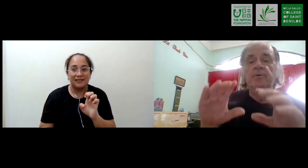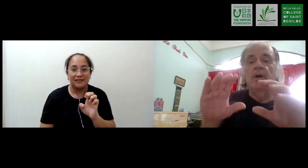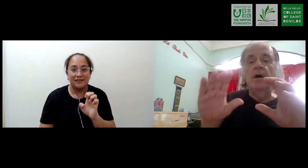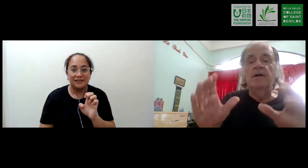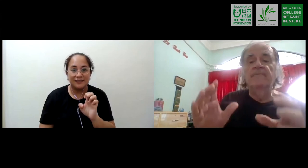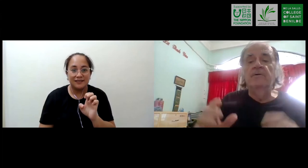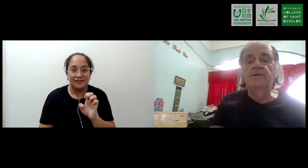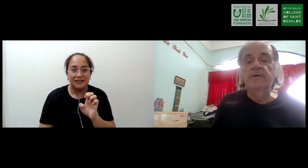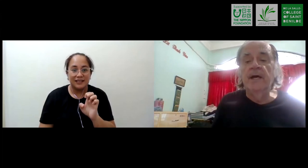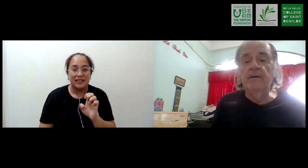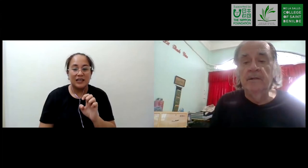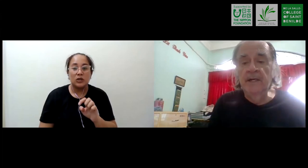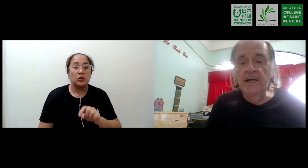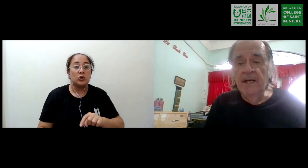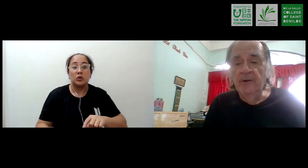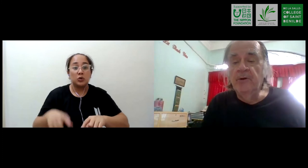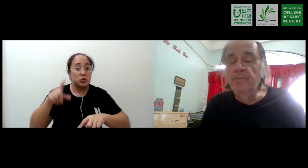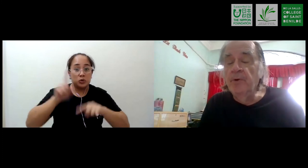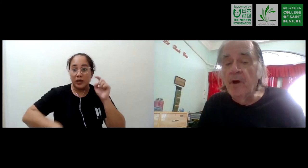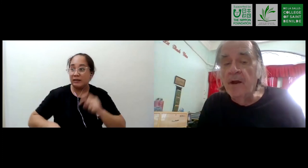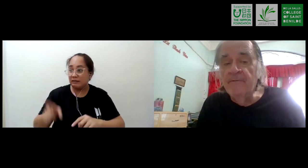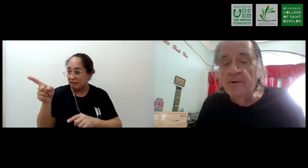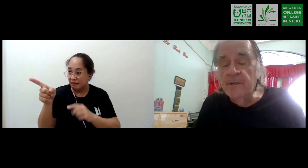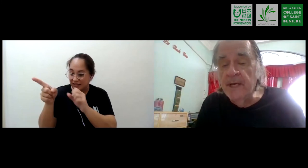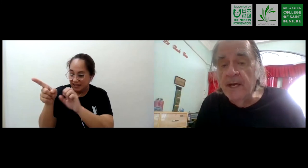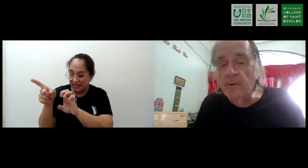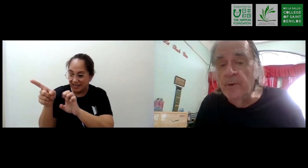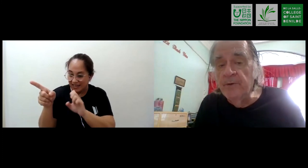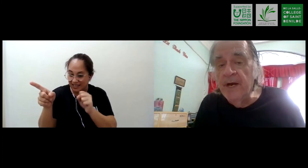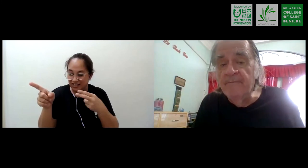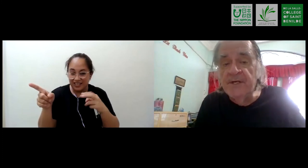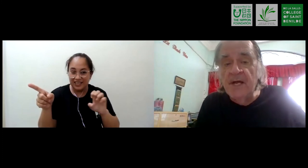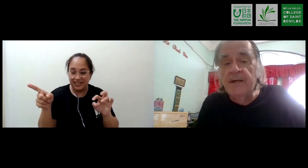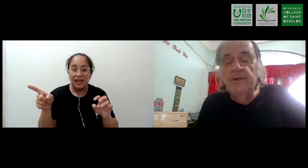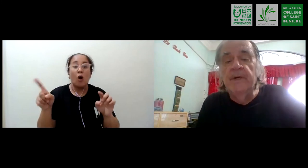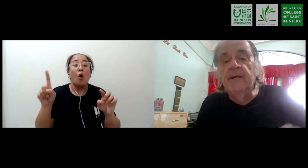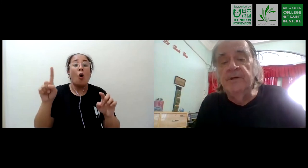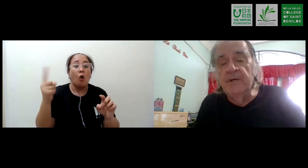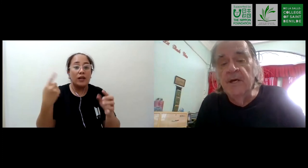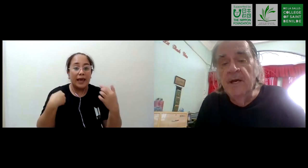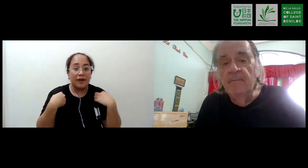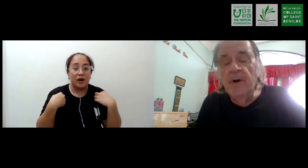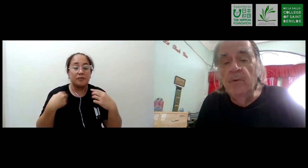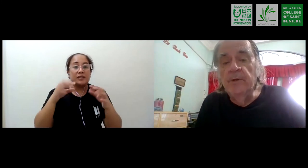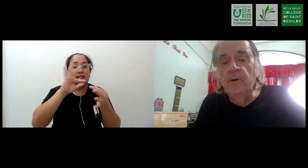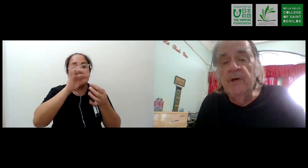Okay, you can't put all of those together. You can put all of those together when you have the sign to English, but when you're looking